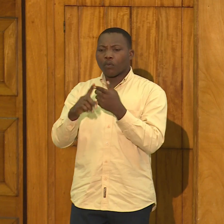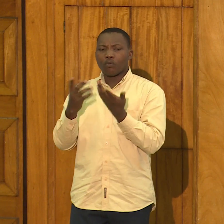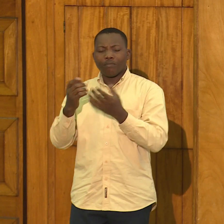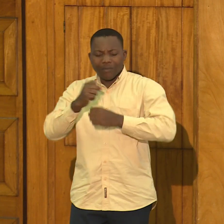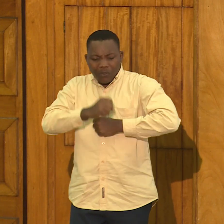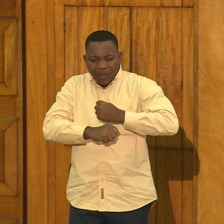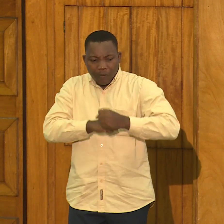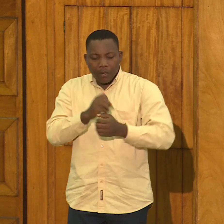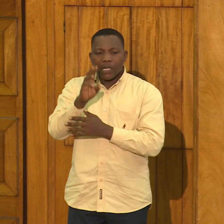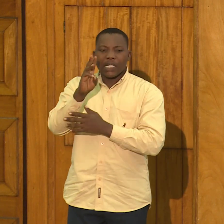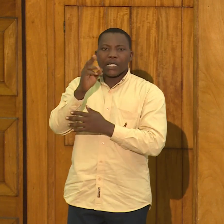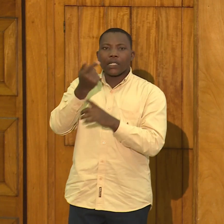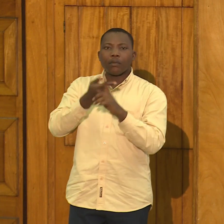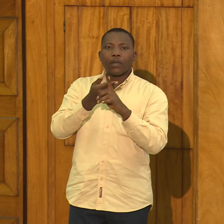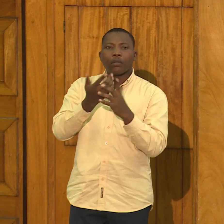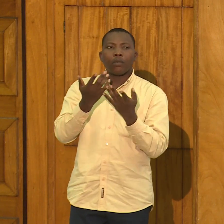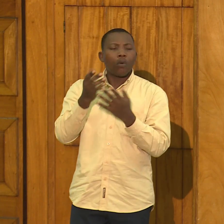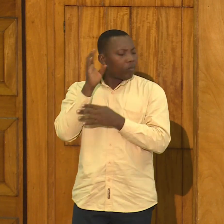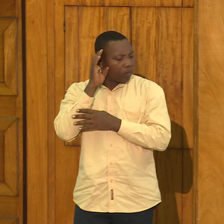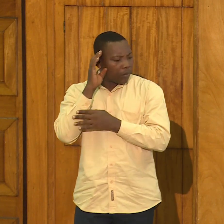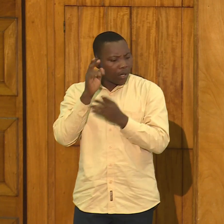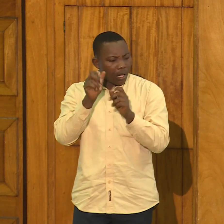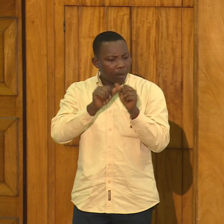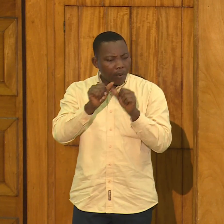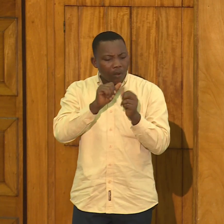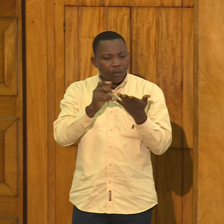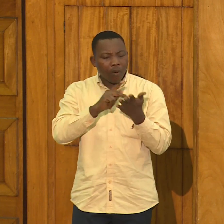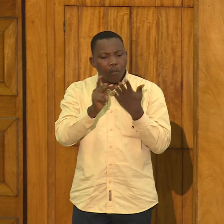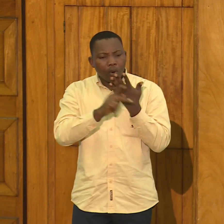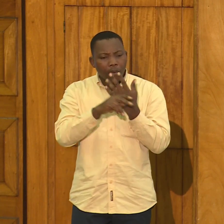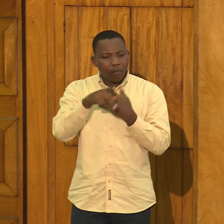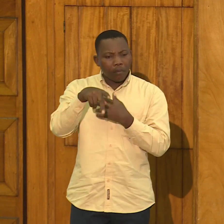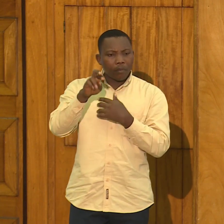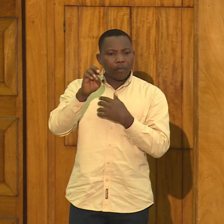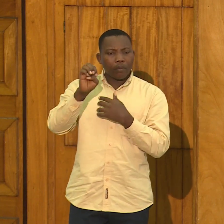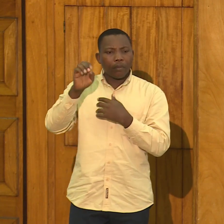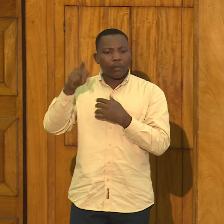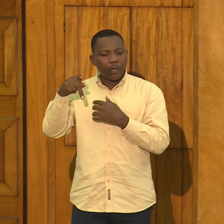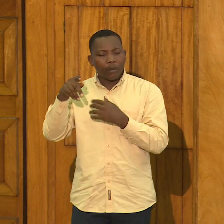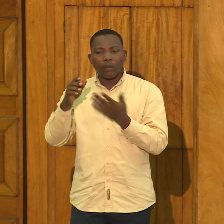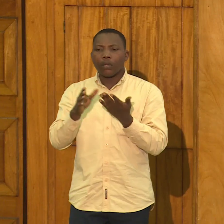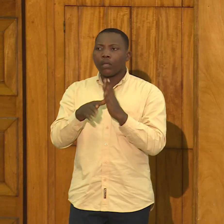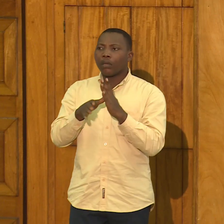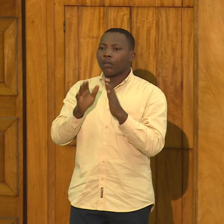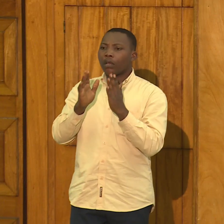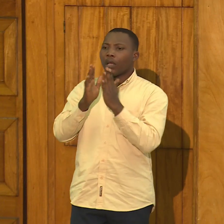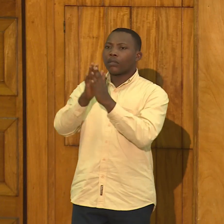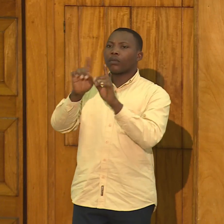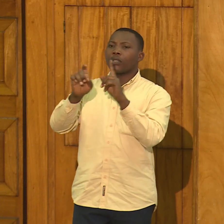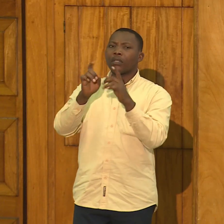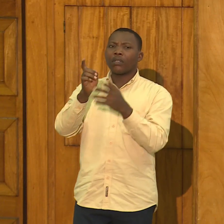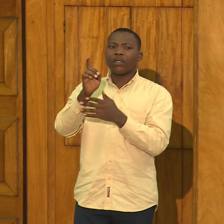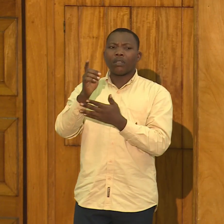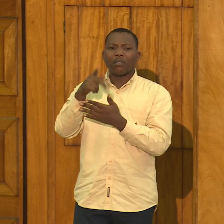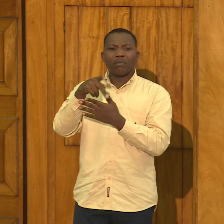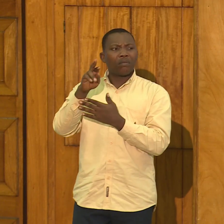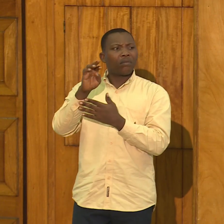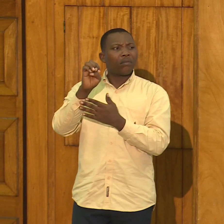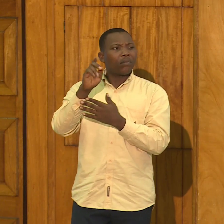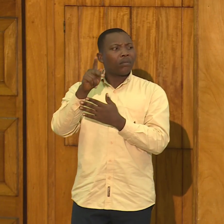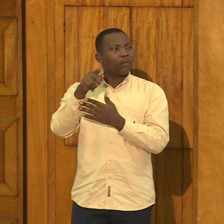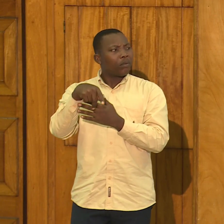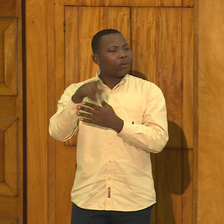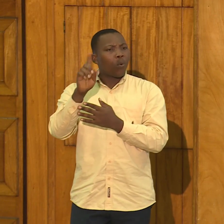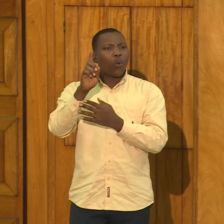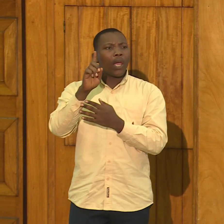ago, she heard about PrEP. But she asked questions. Where would she get PrEP? And then the answers came